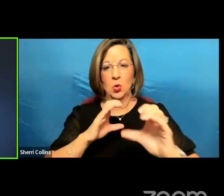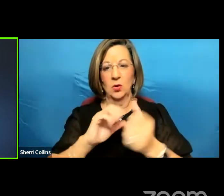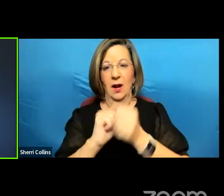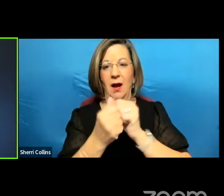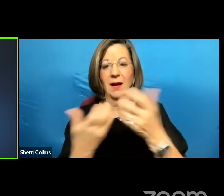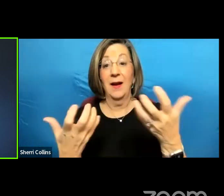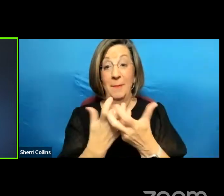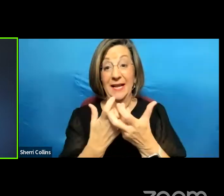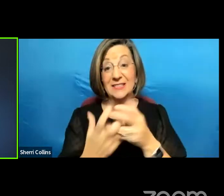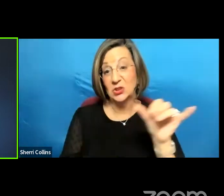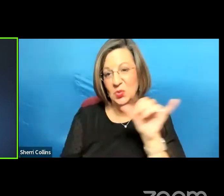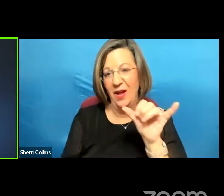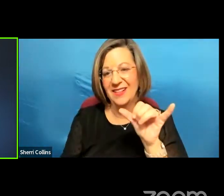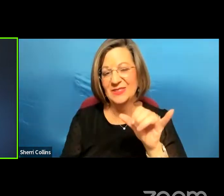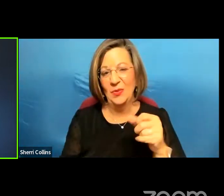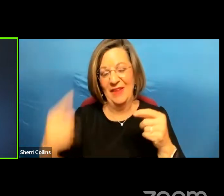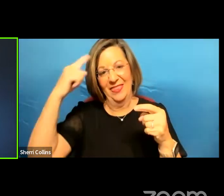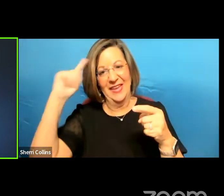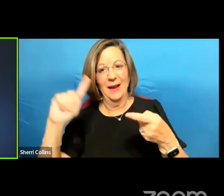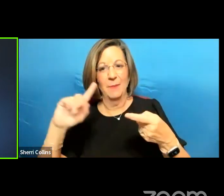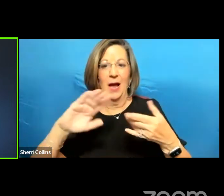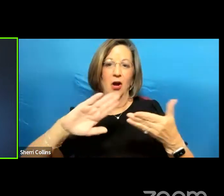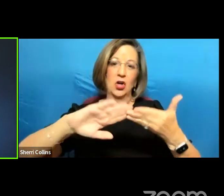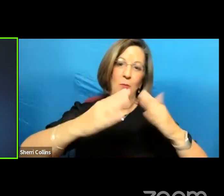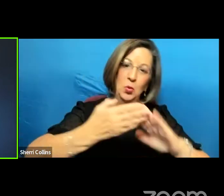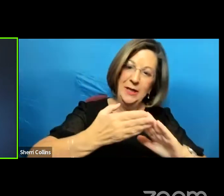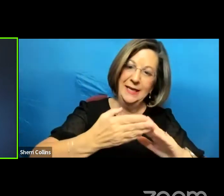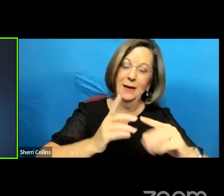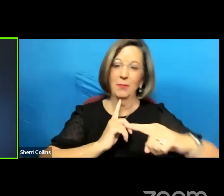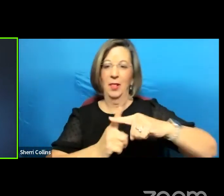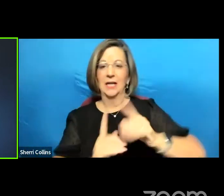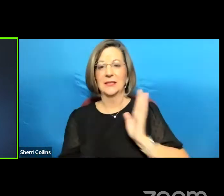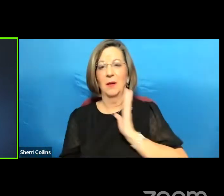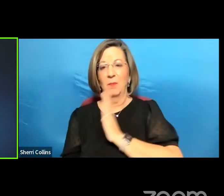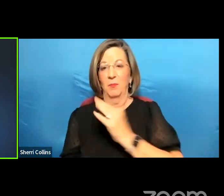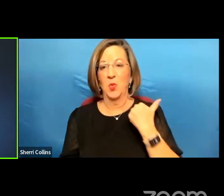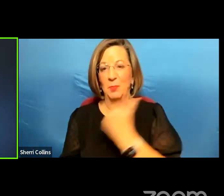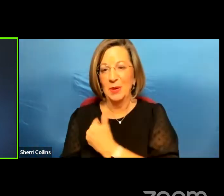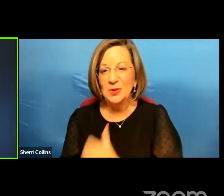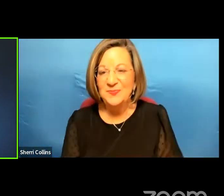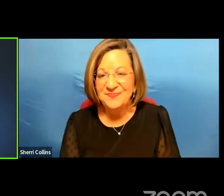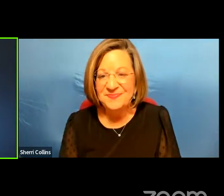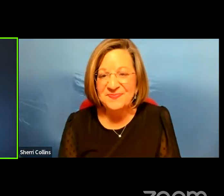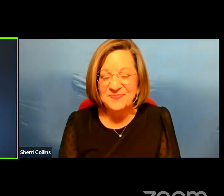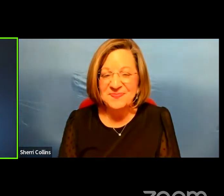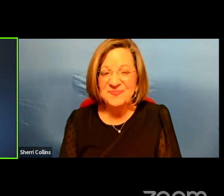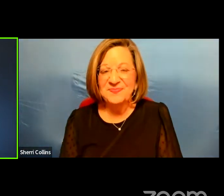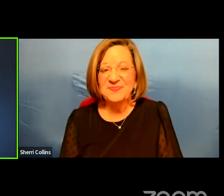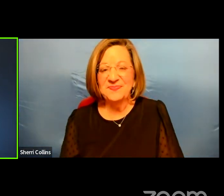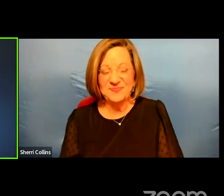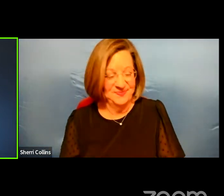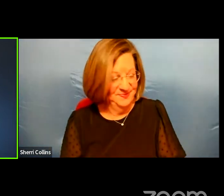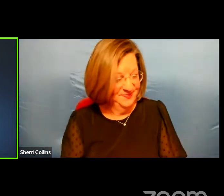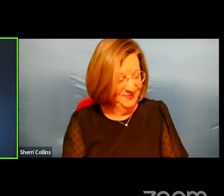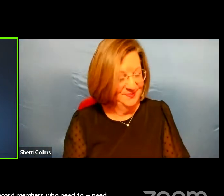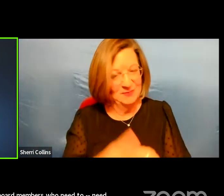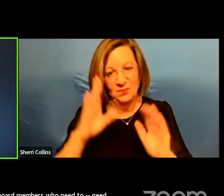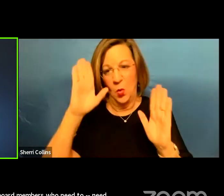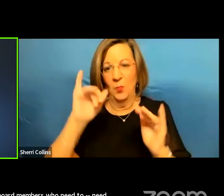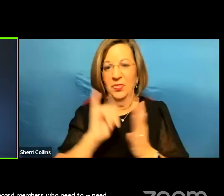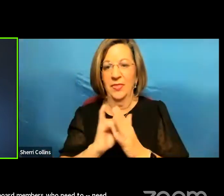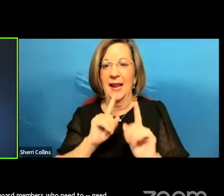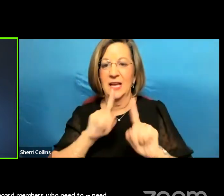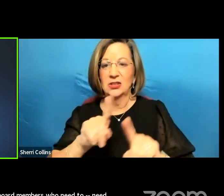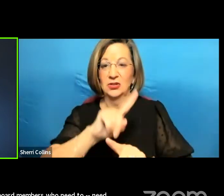board members who need communication access or communication accommodations as well. And so we want